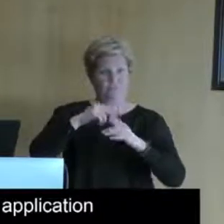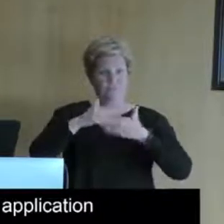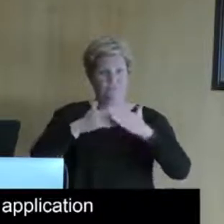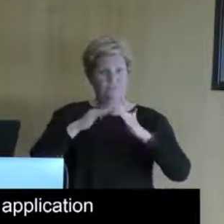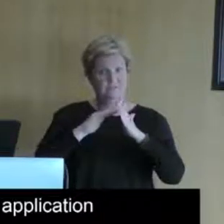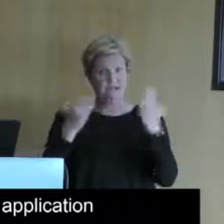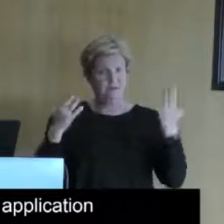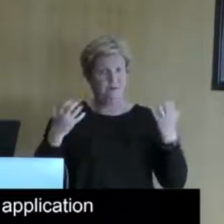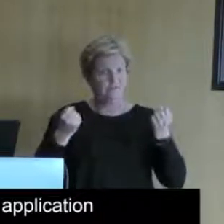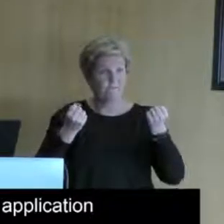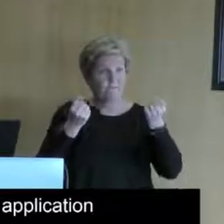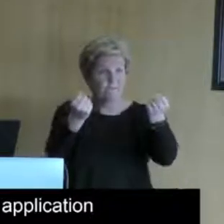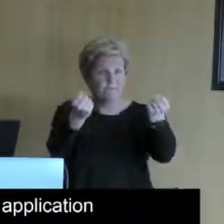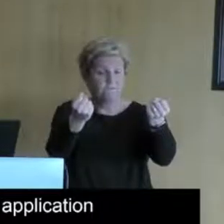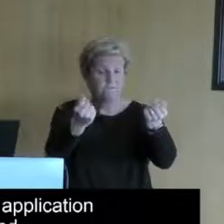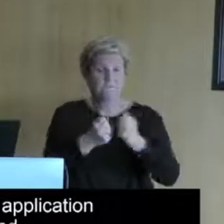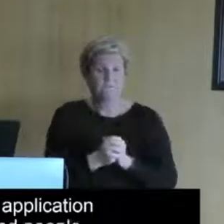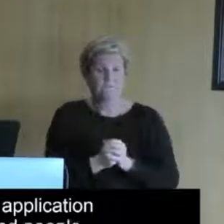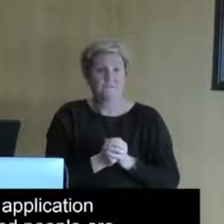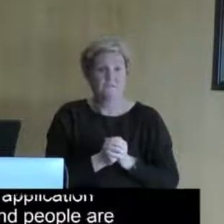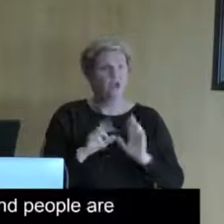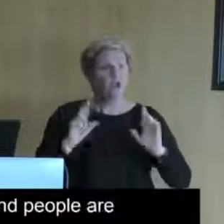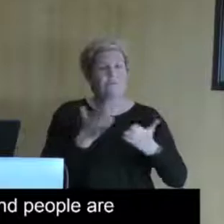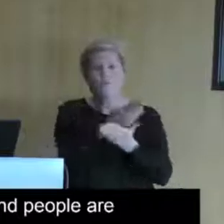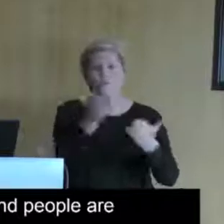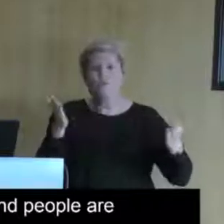clients to access housing, both in the community and in the public system.